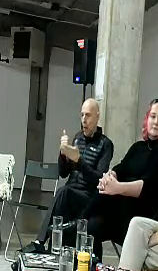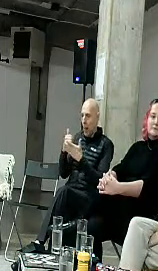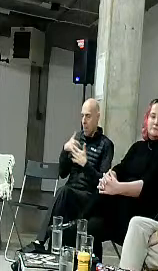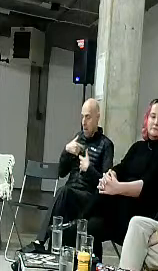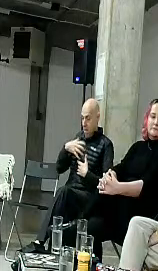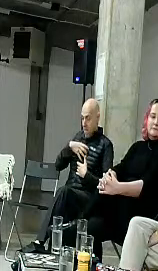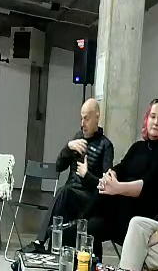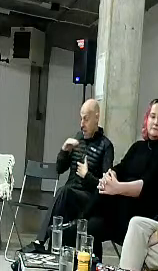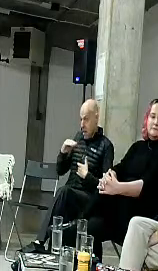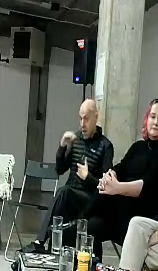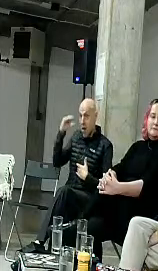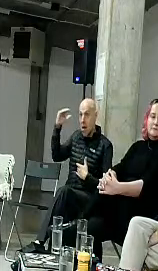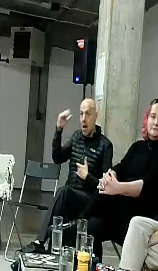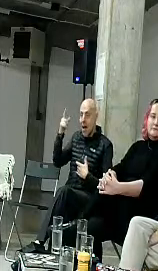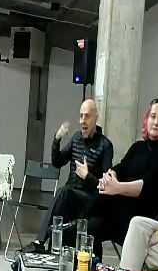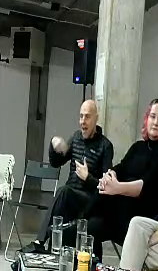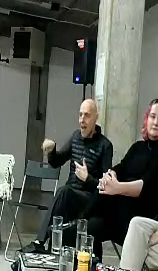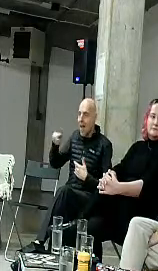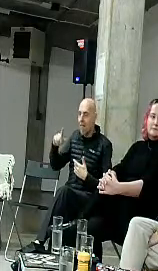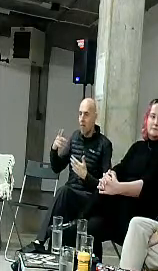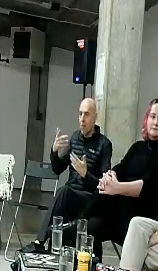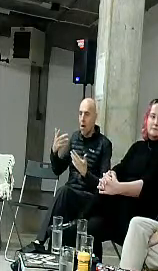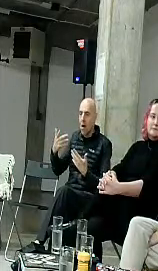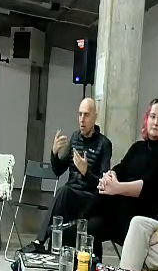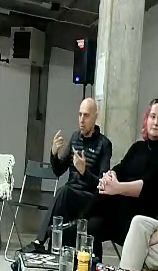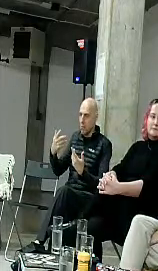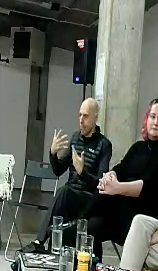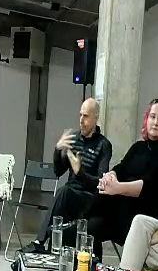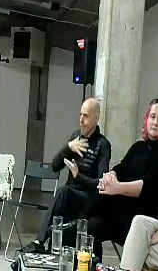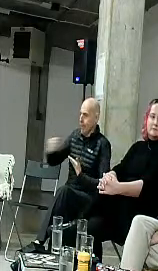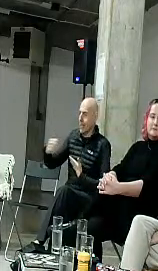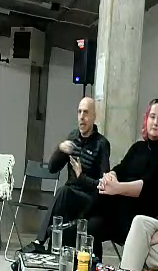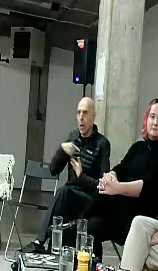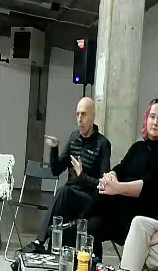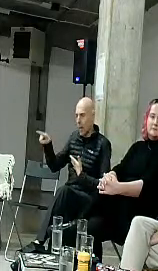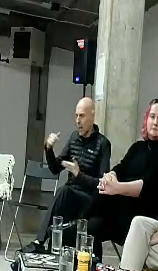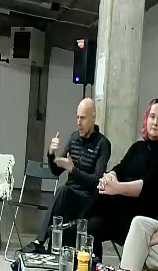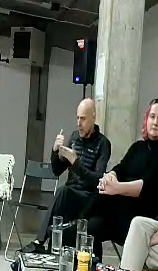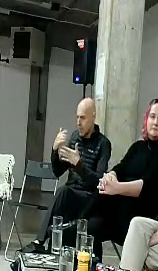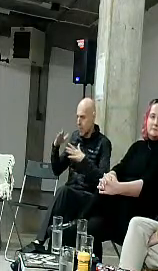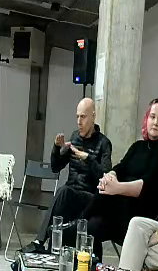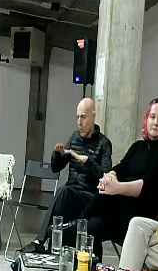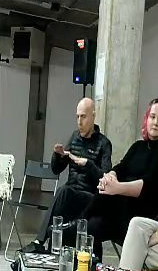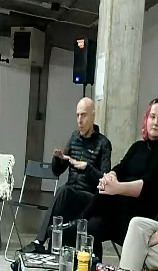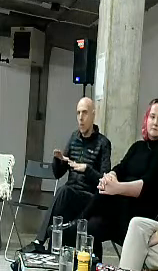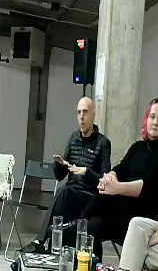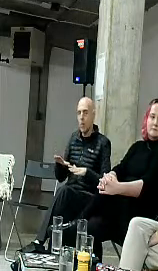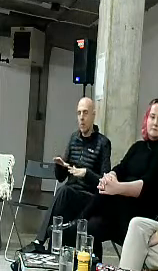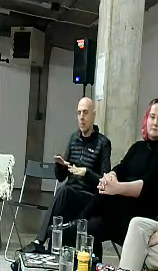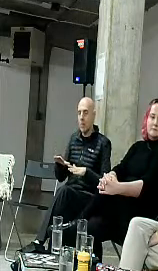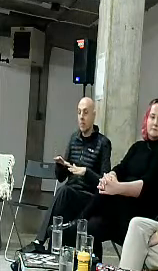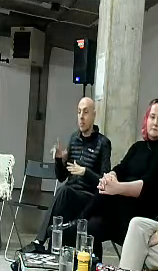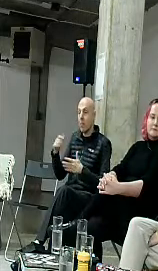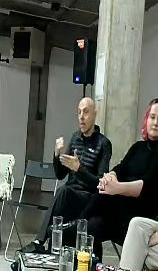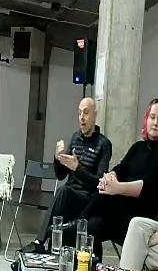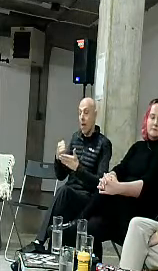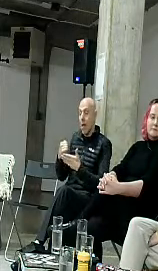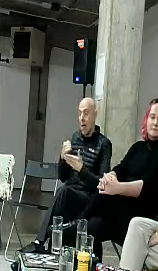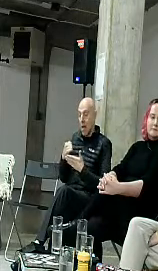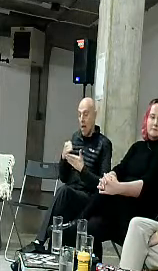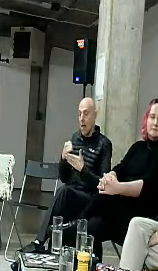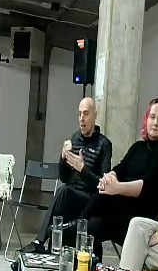fear, which was that everyone was going to kidnap him, and helped him